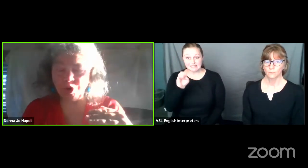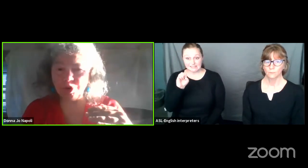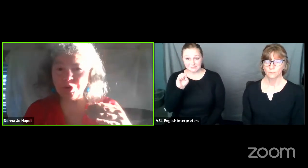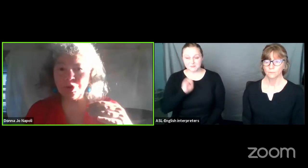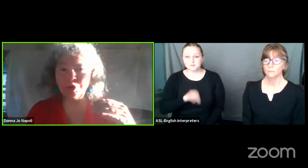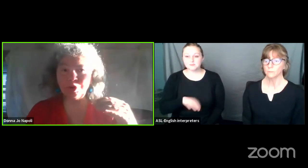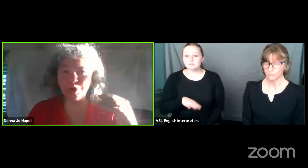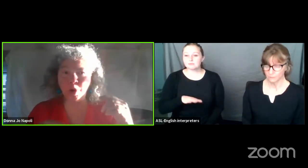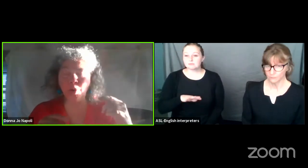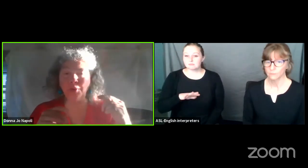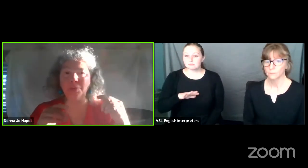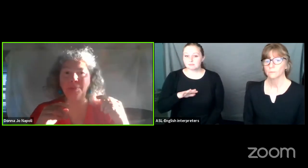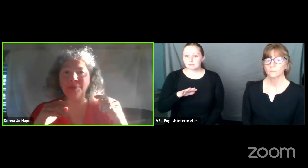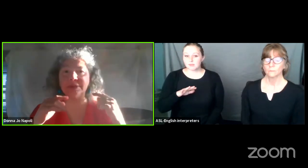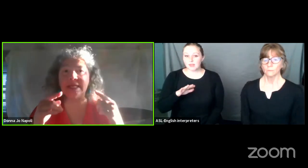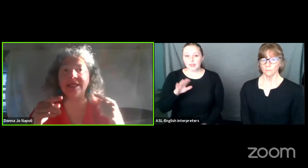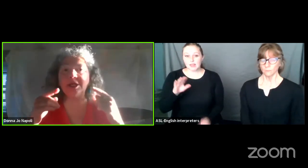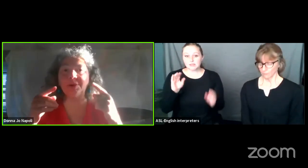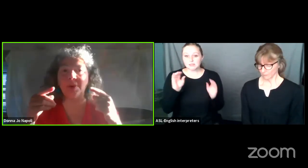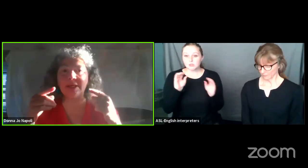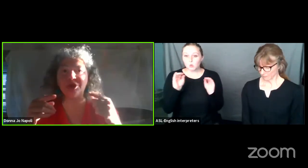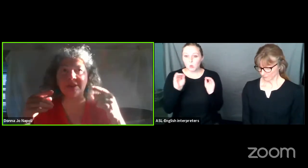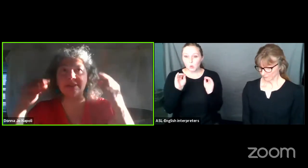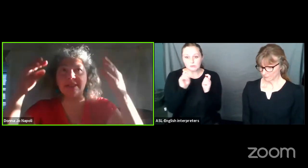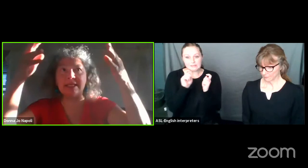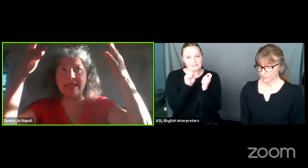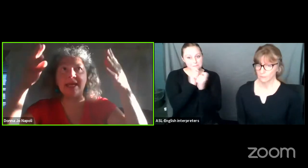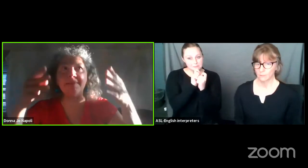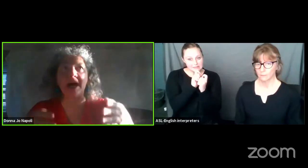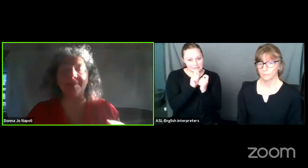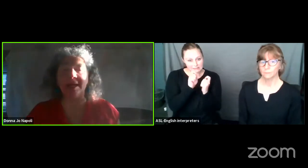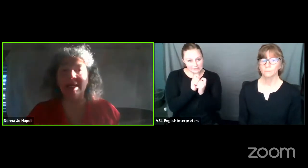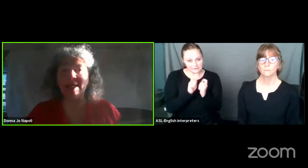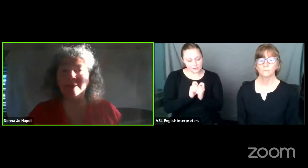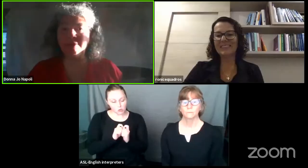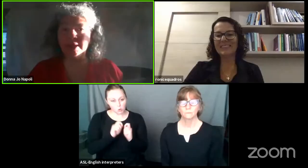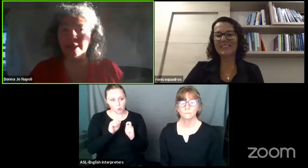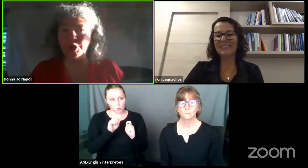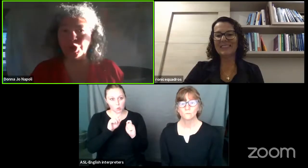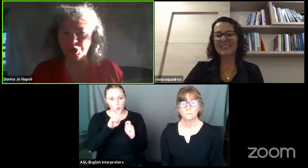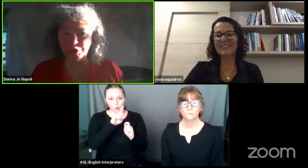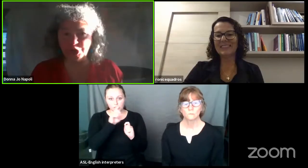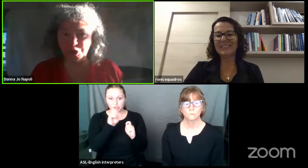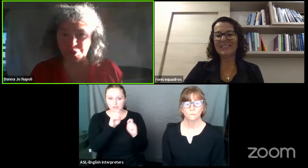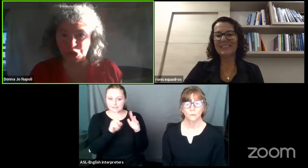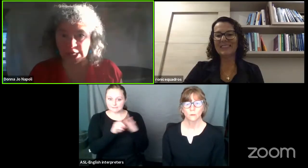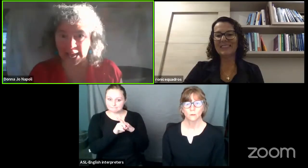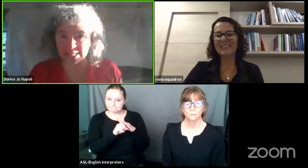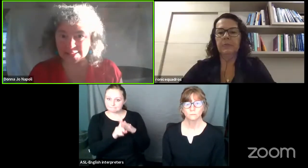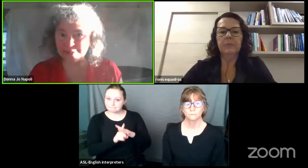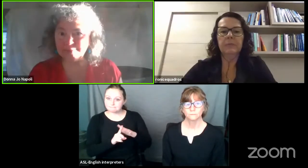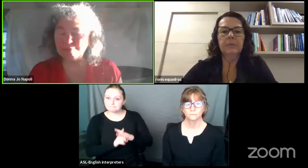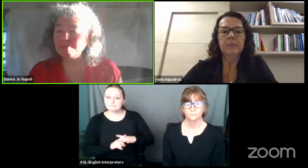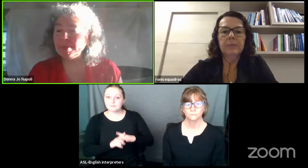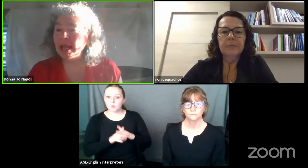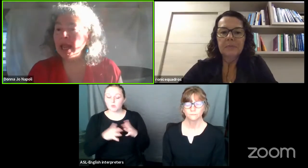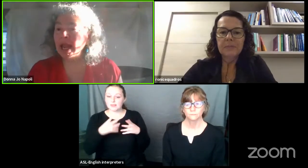There were no particular questions that came up in the YouTube